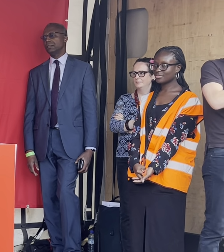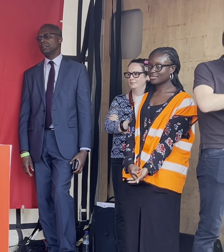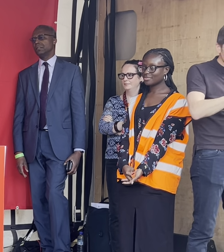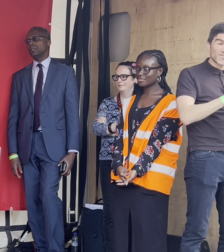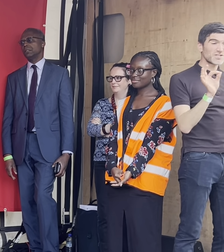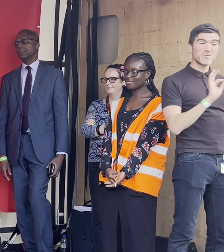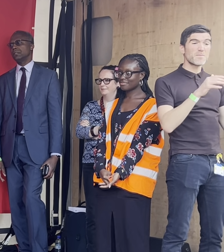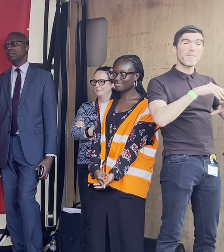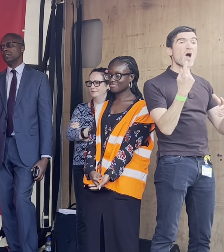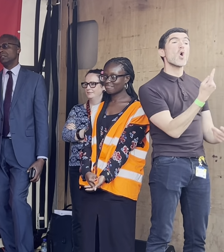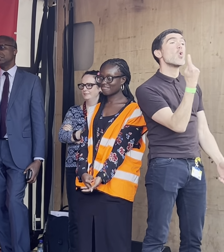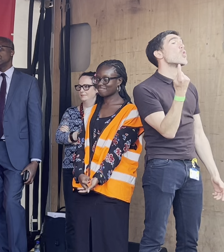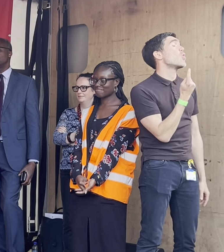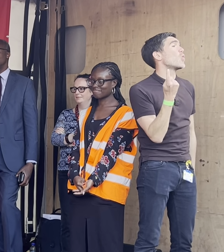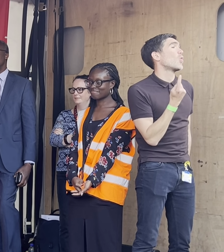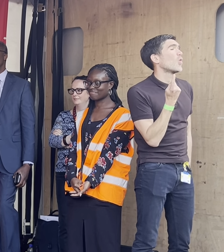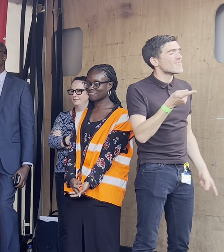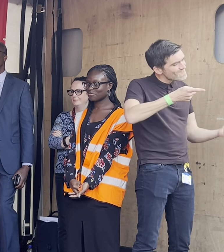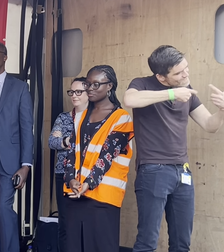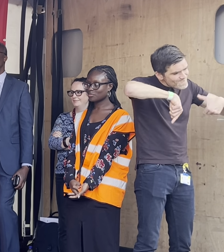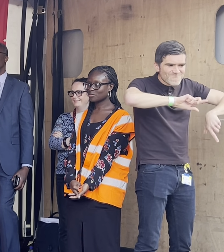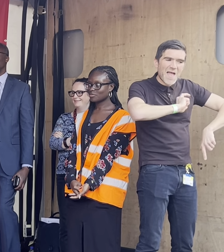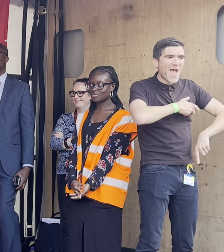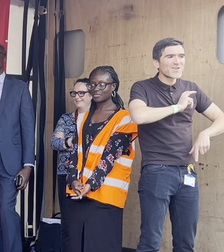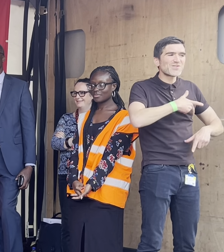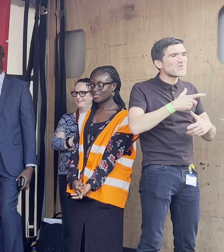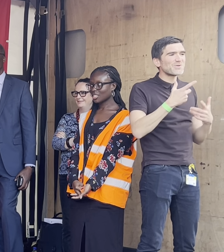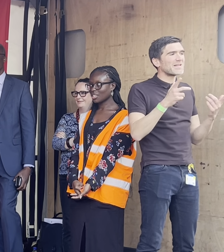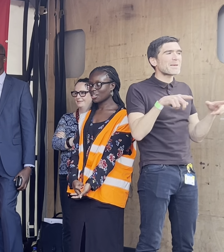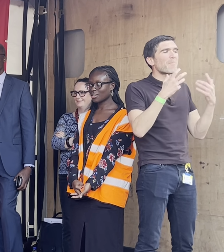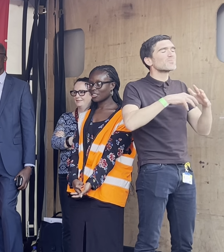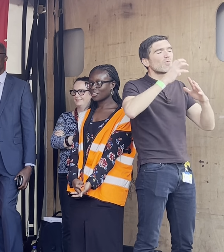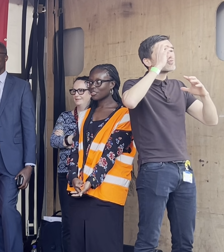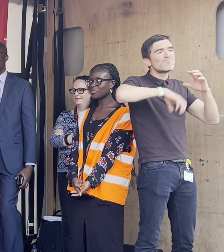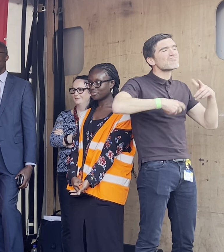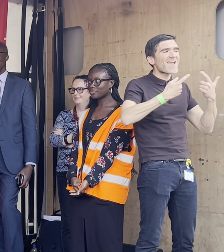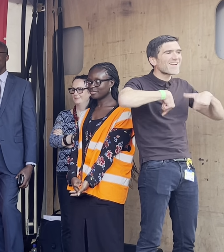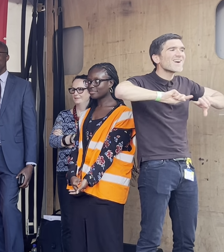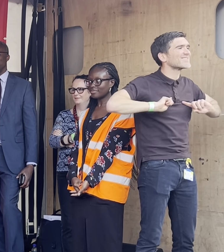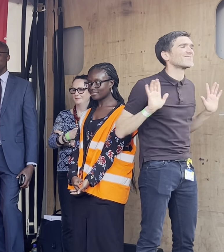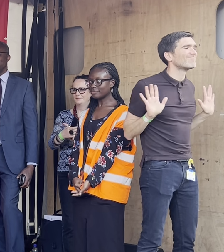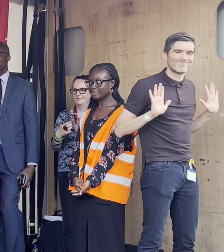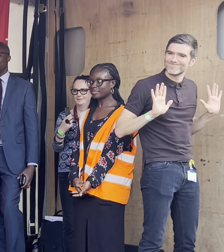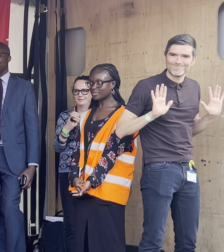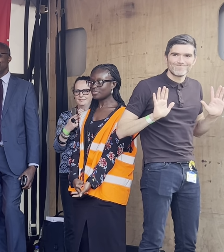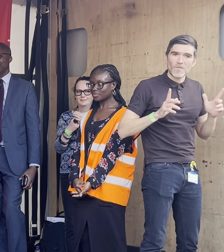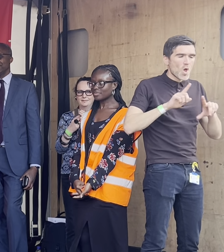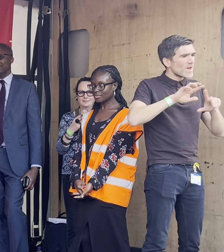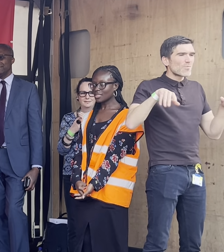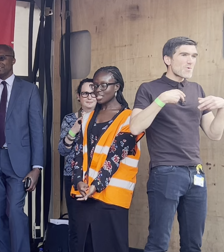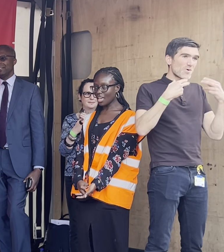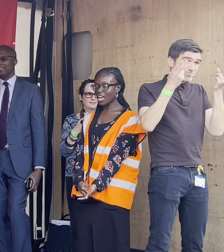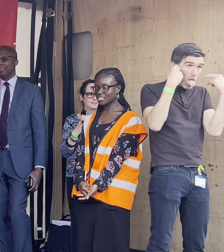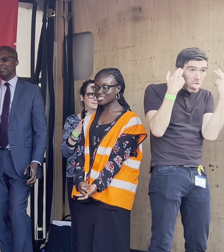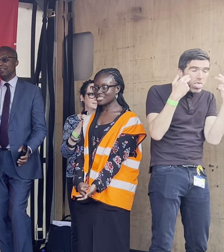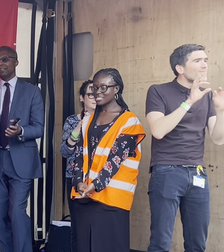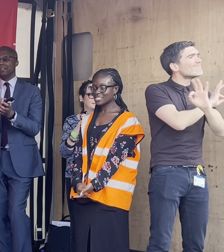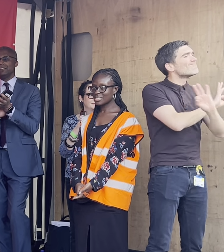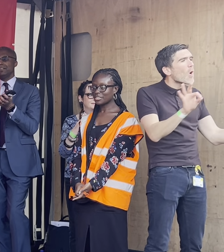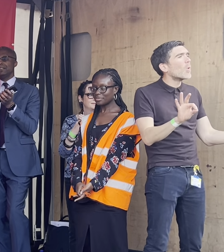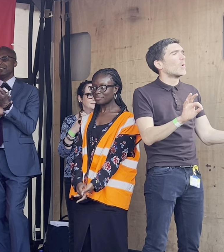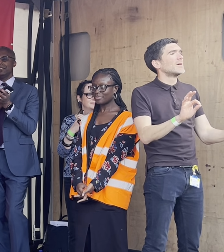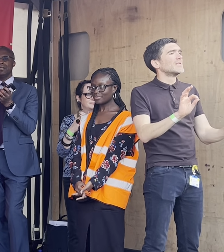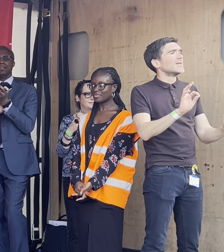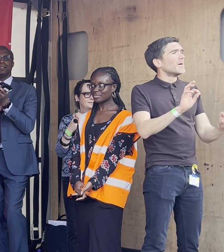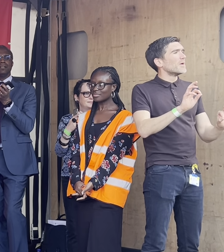they send, our union will not be broken by this legislation. We will not bow. We will not bend